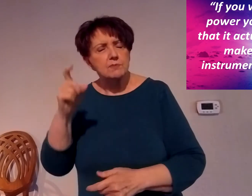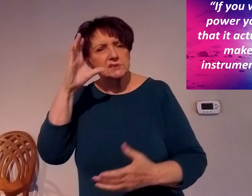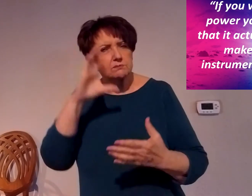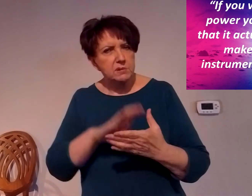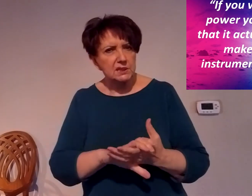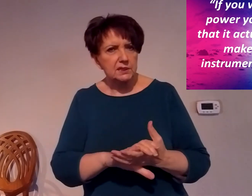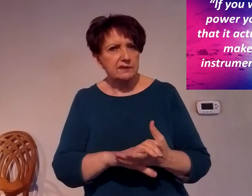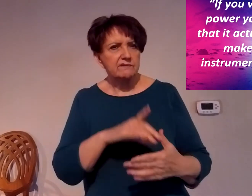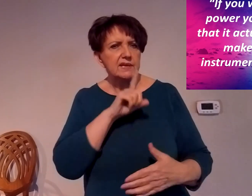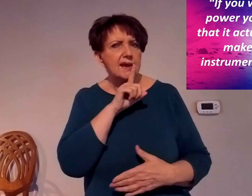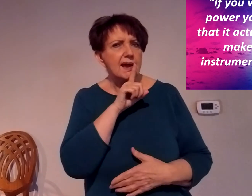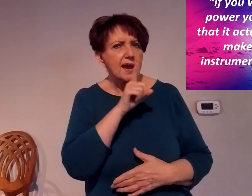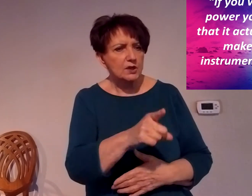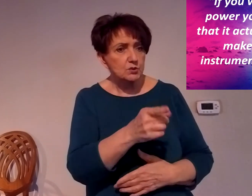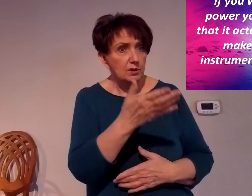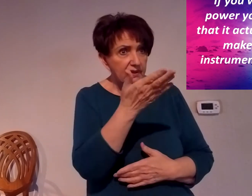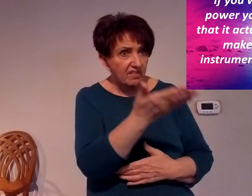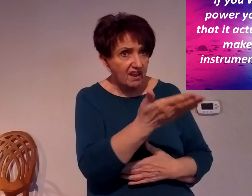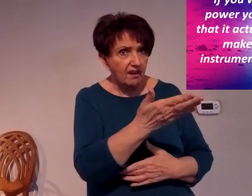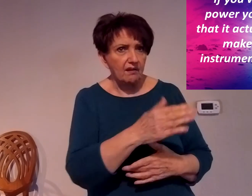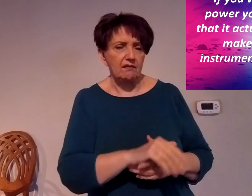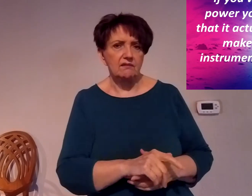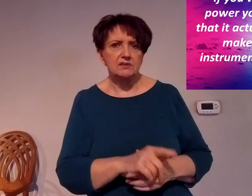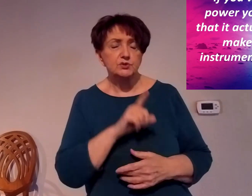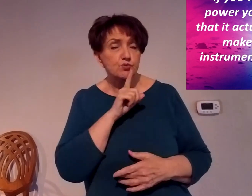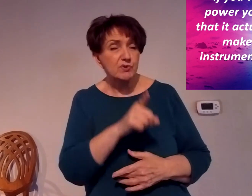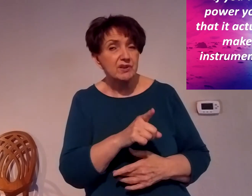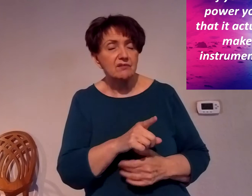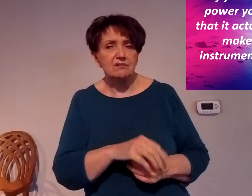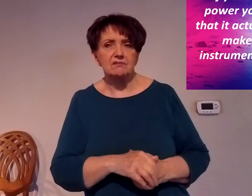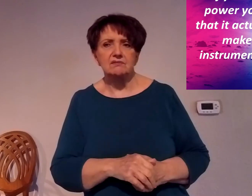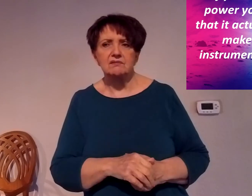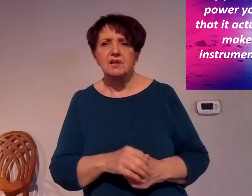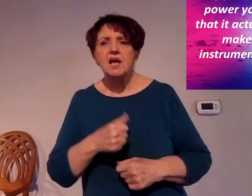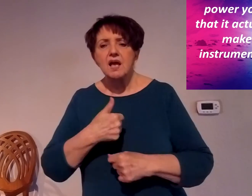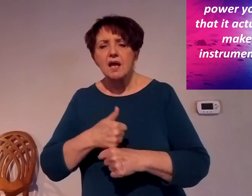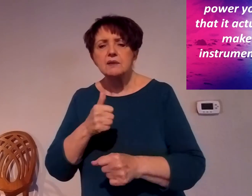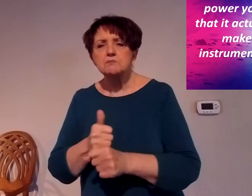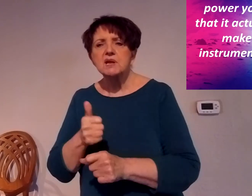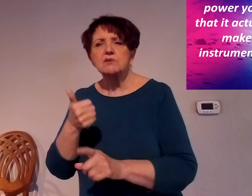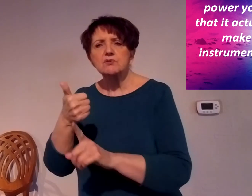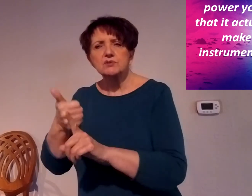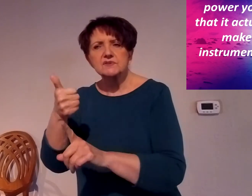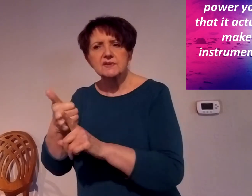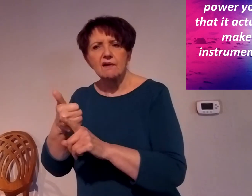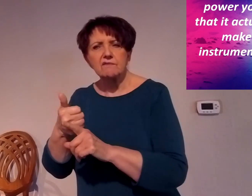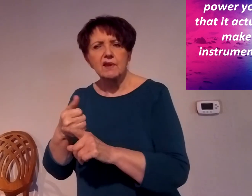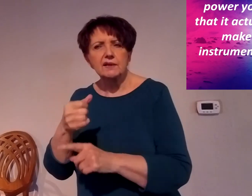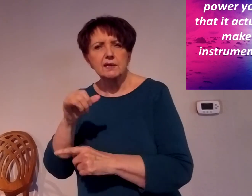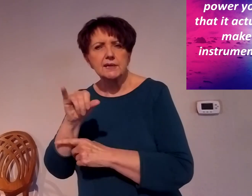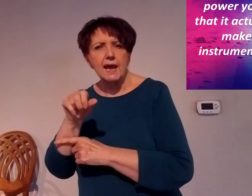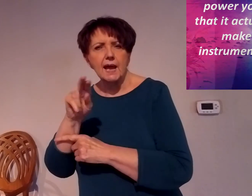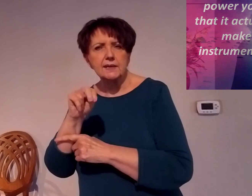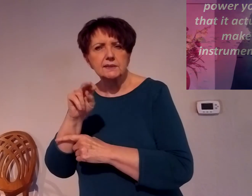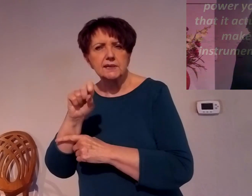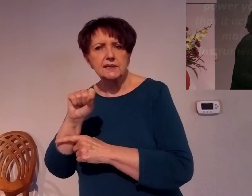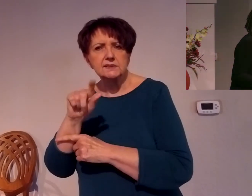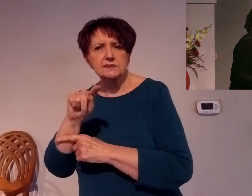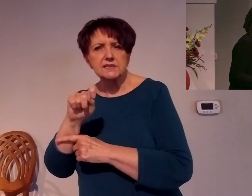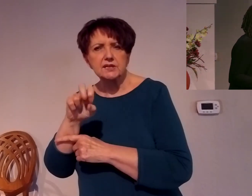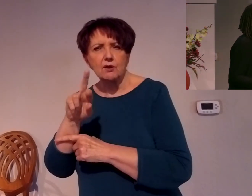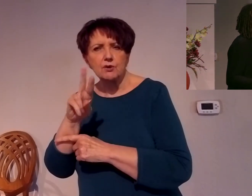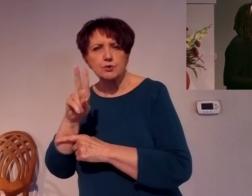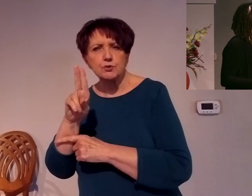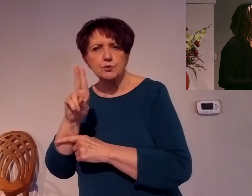it actually is there, that it exists, and then make yourself an instrument for its action.